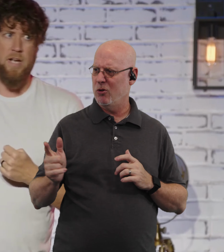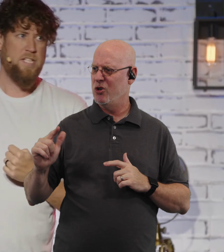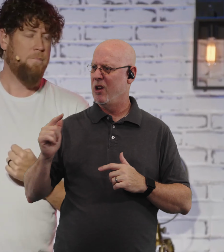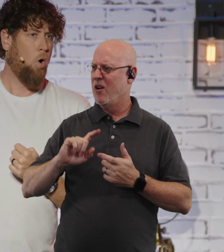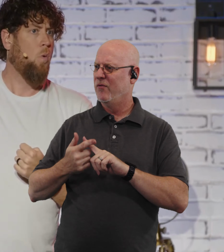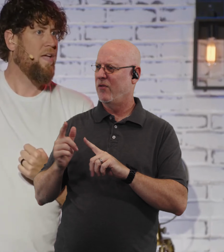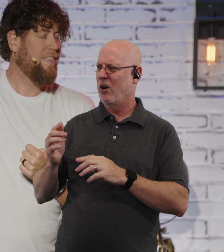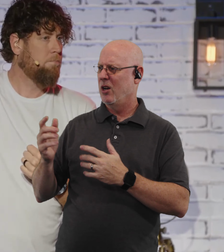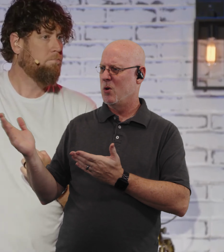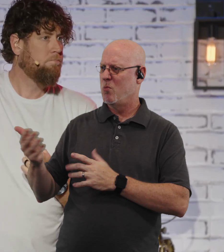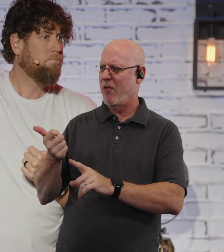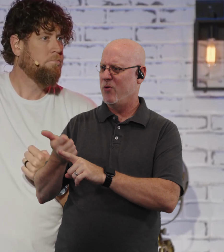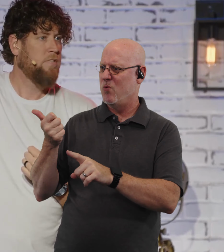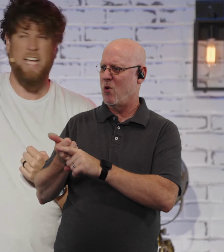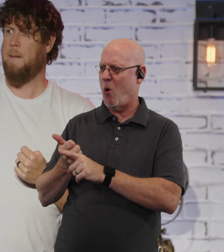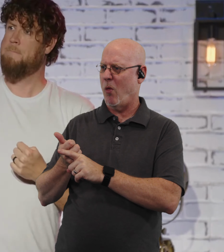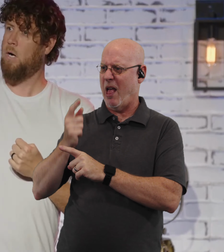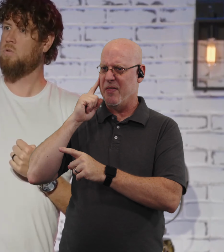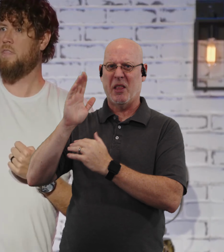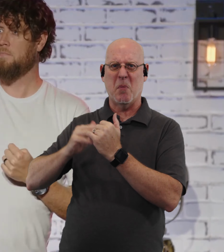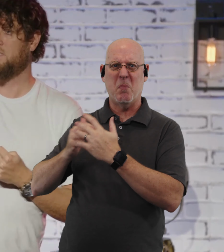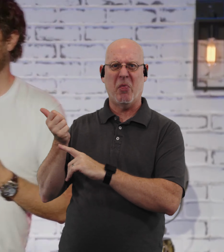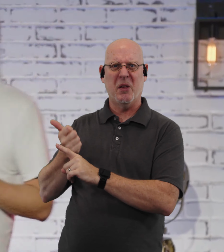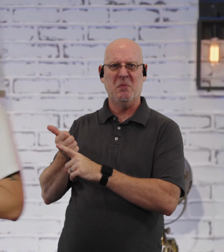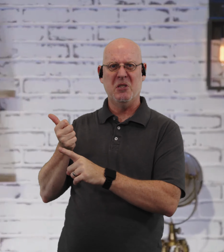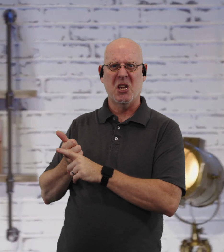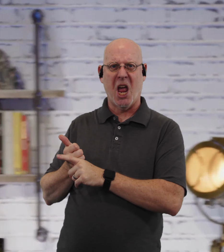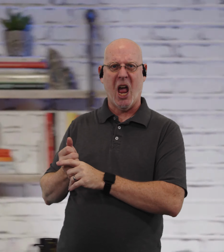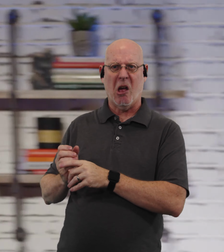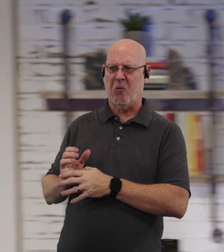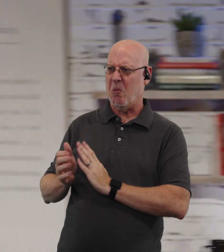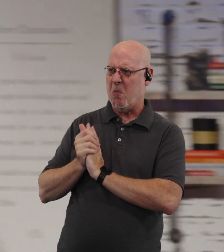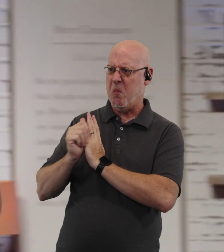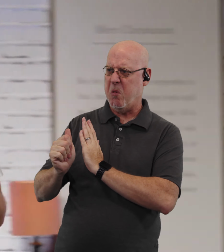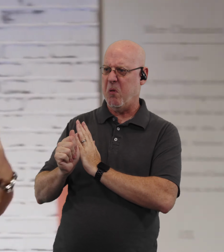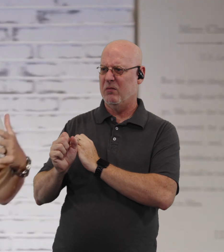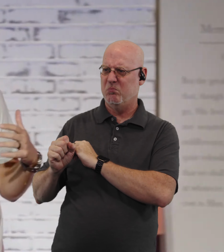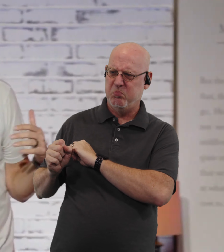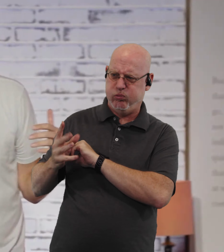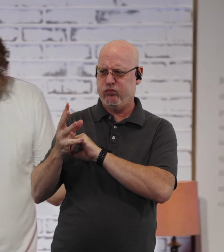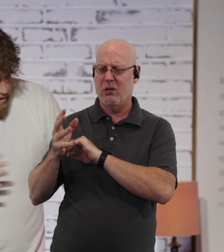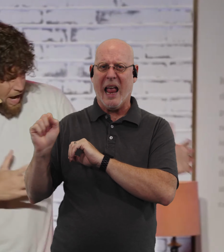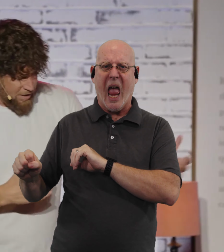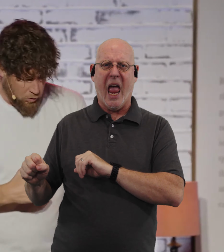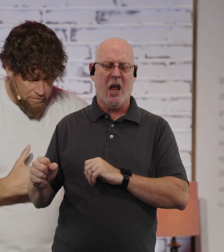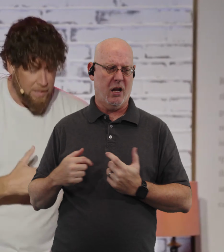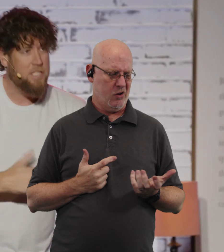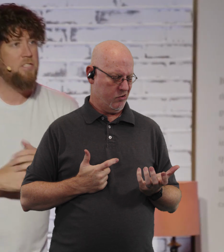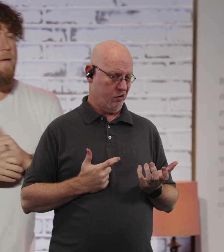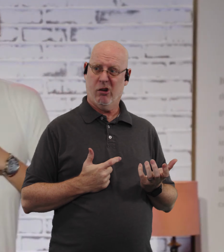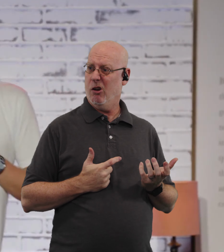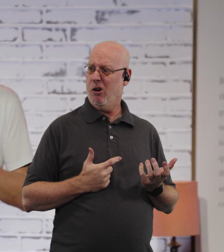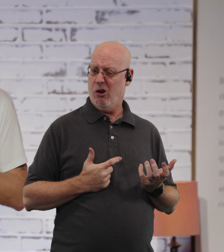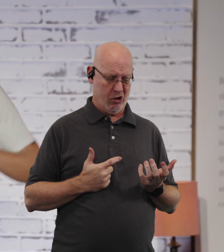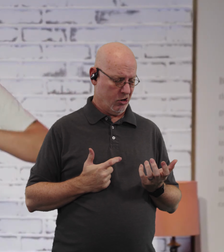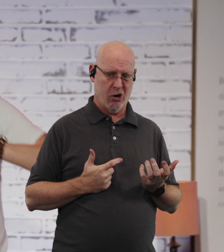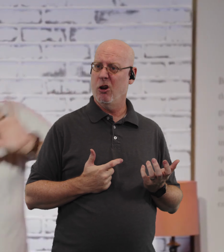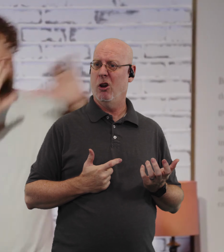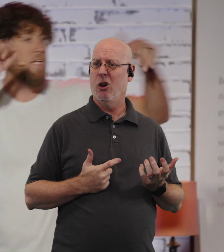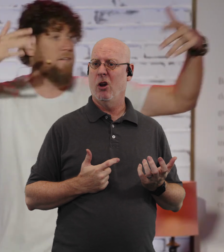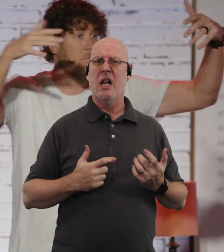my friends had brought with them. They had like built themselves and could spare off multiple rounds in a second. And so I've got this gun. And